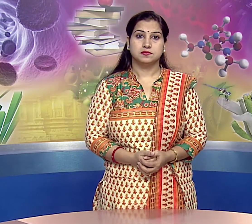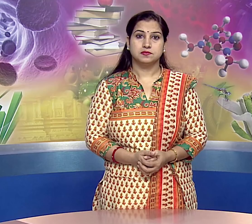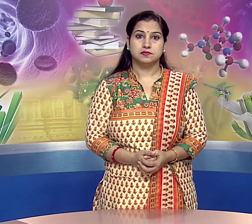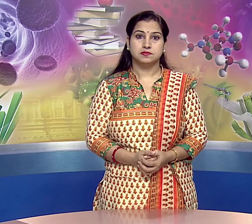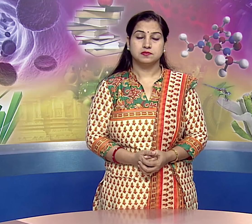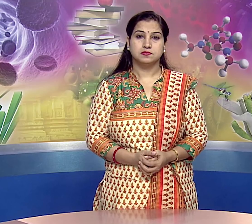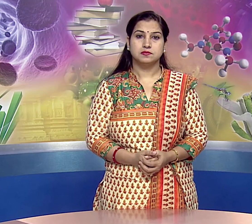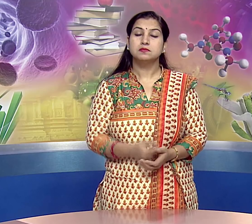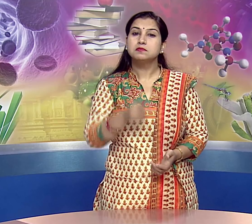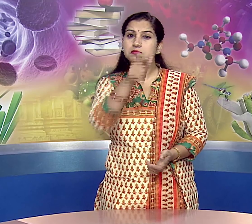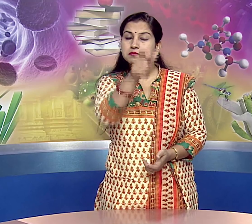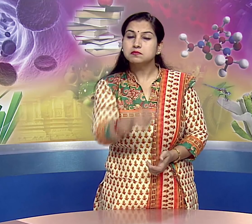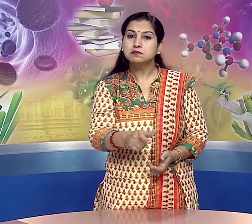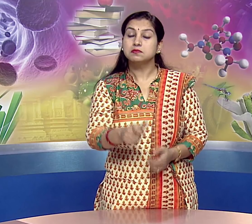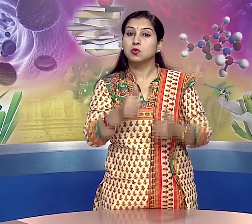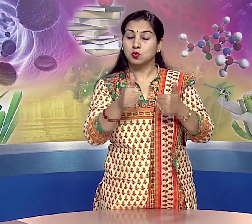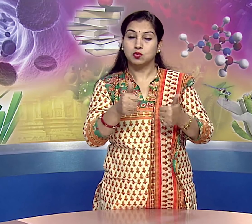to be gentle if not provoked.